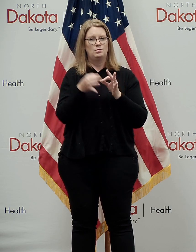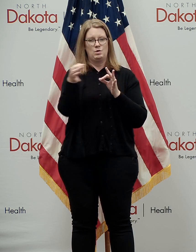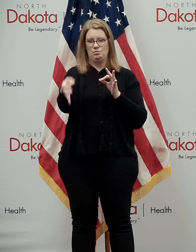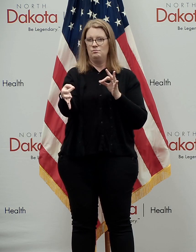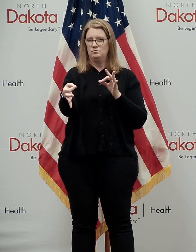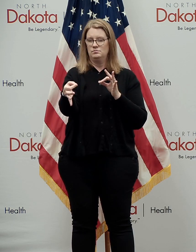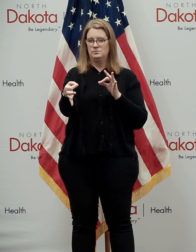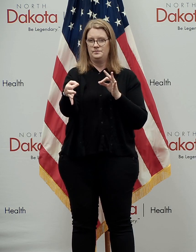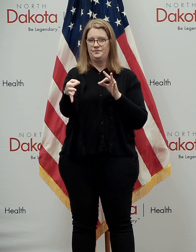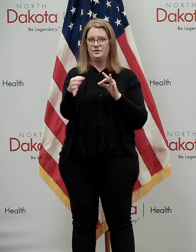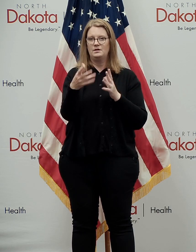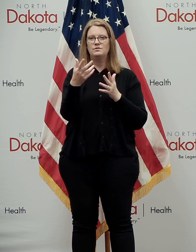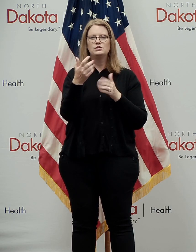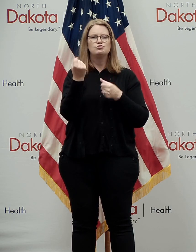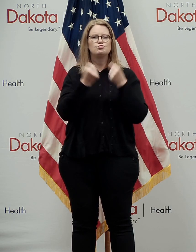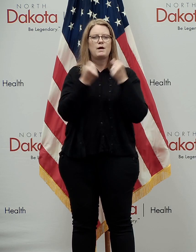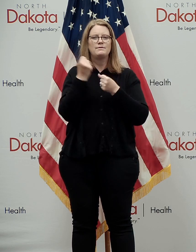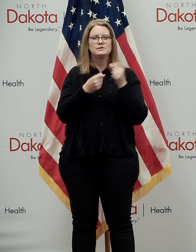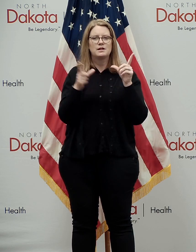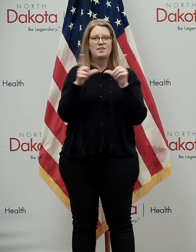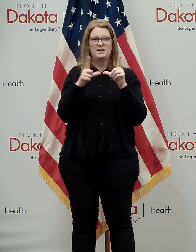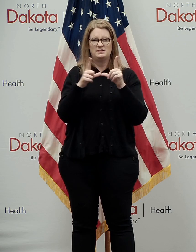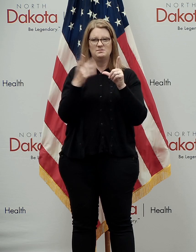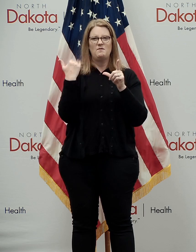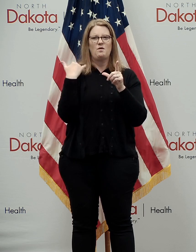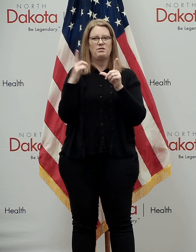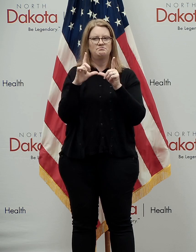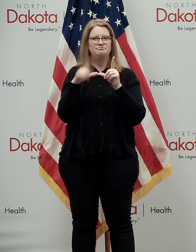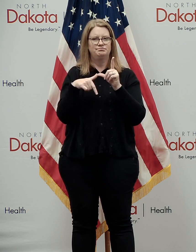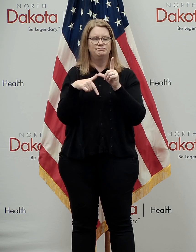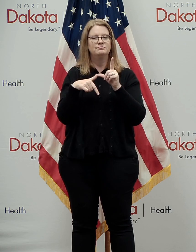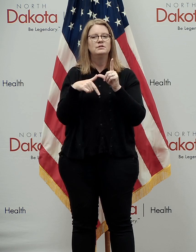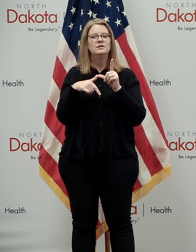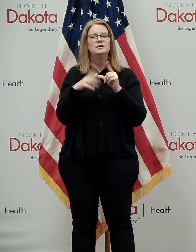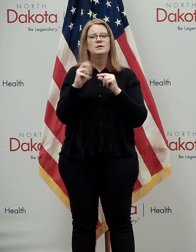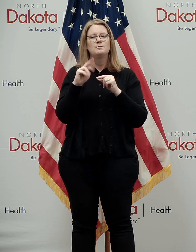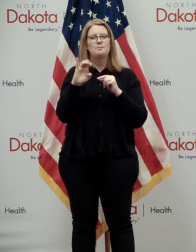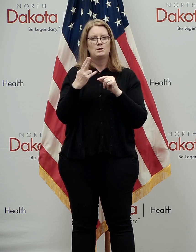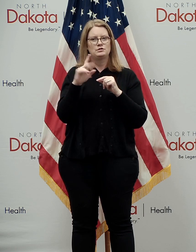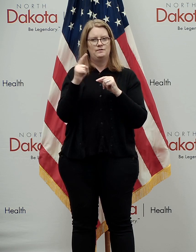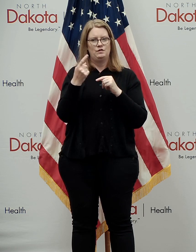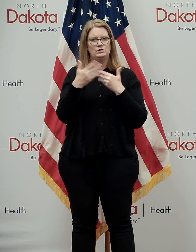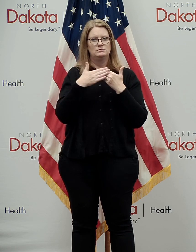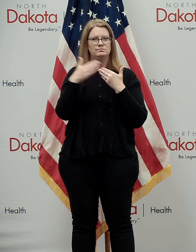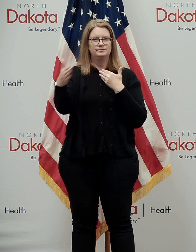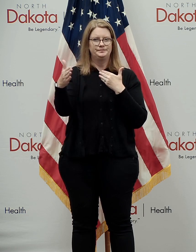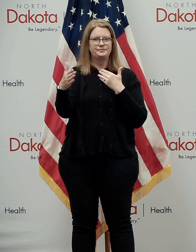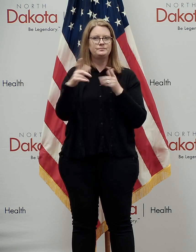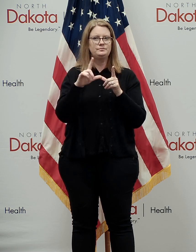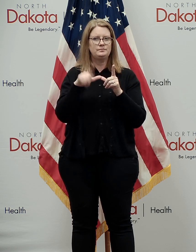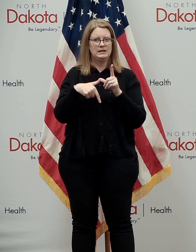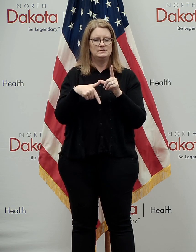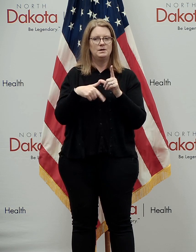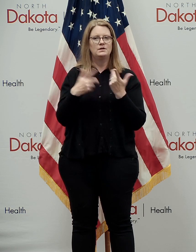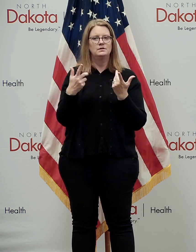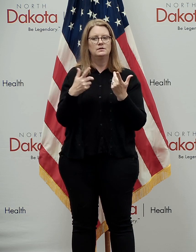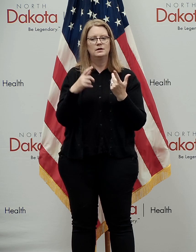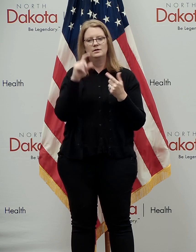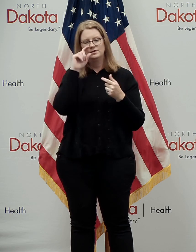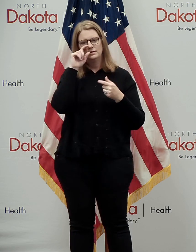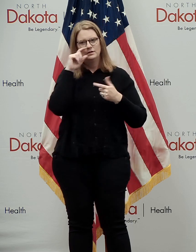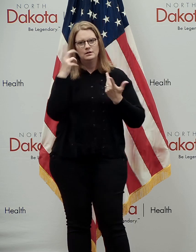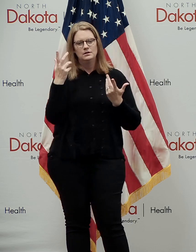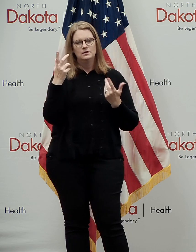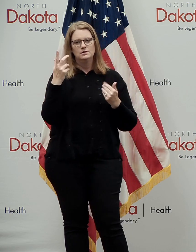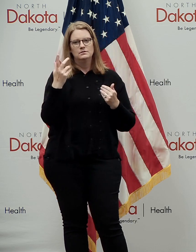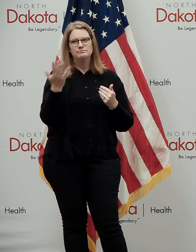vehicle registrations and driver's licenses that expired on or after March 1st, 2020. That was set up because, again,